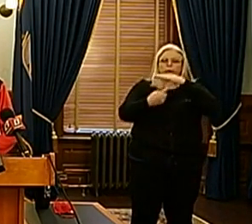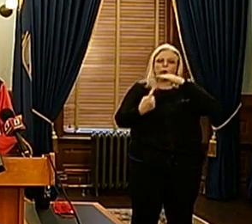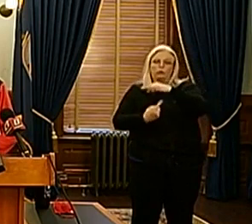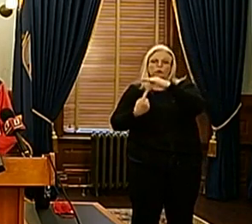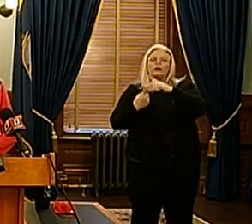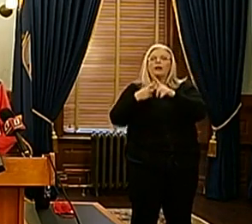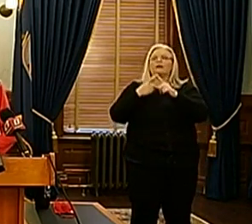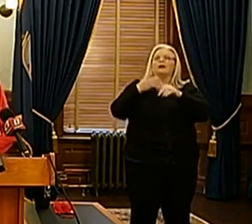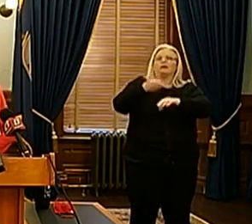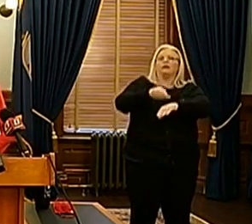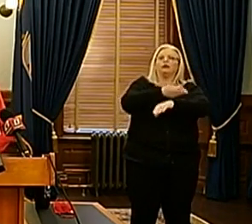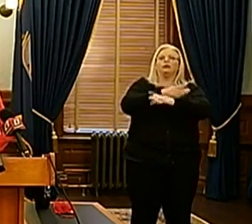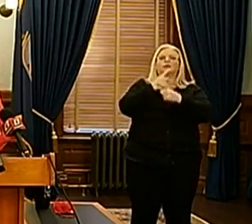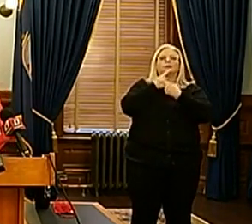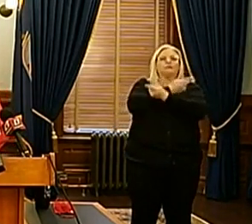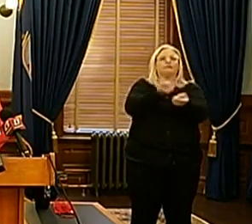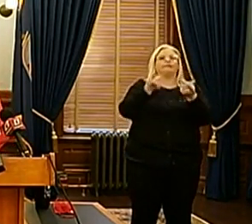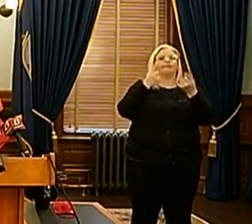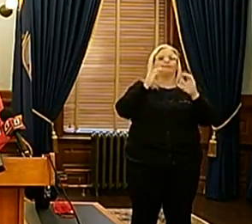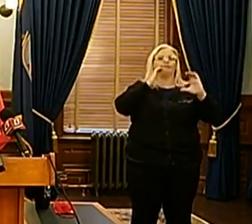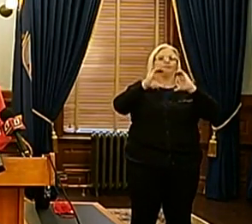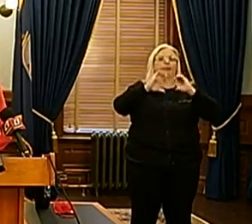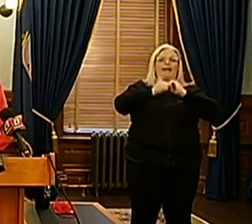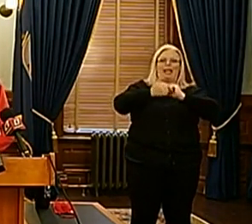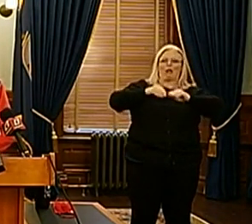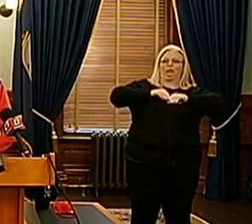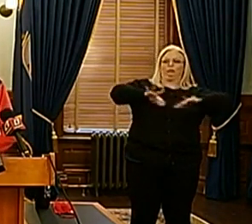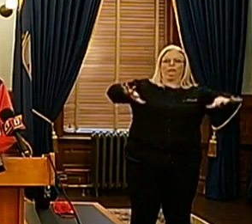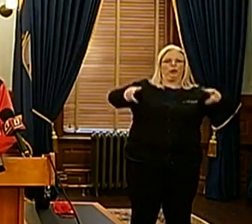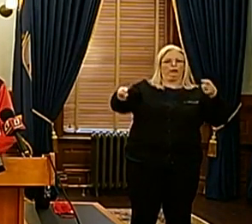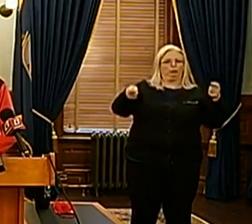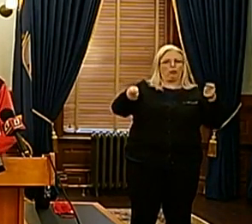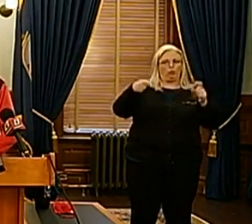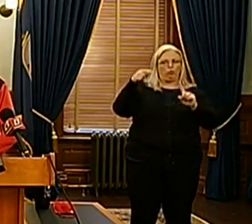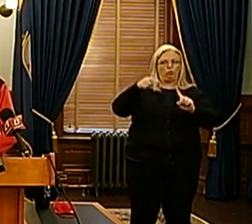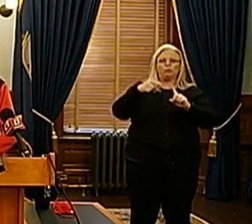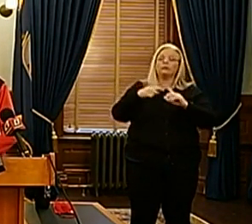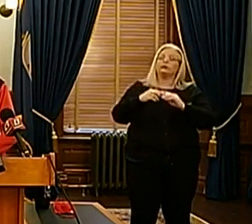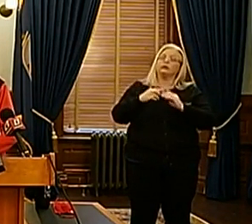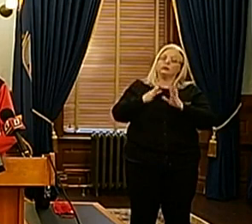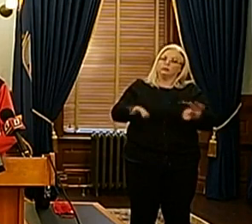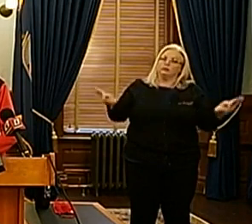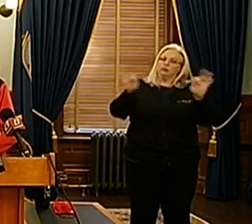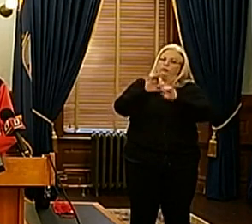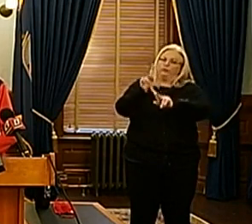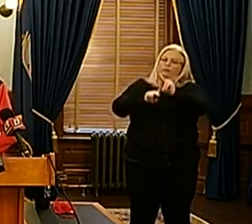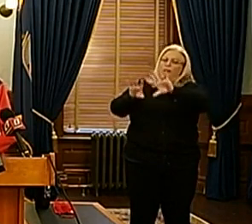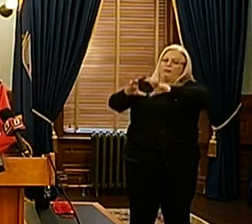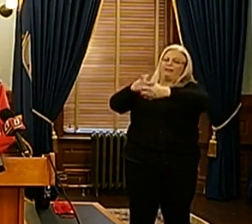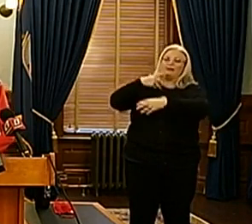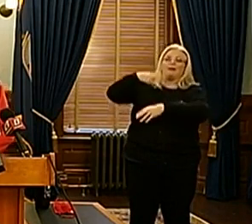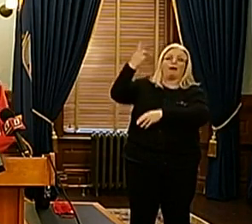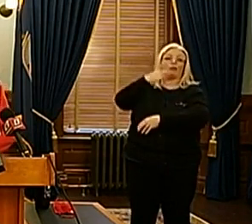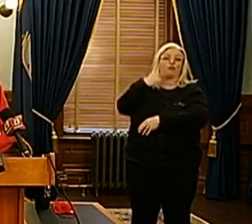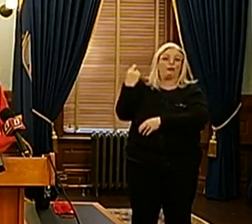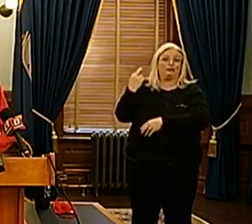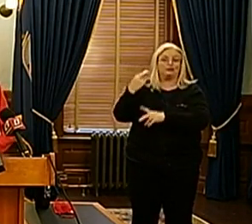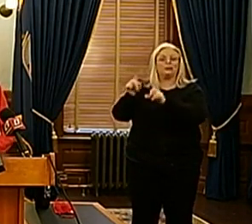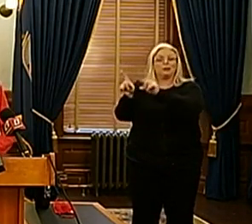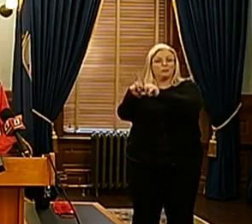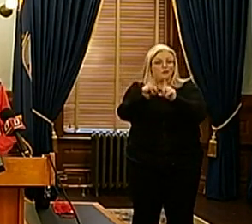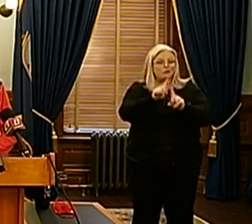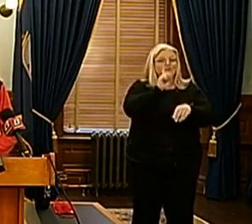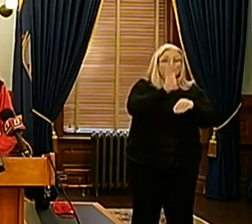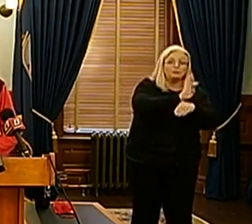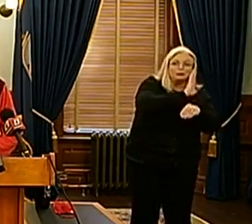public communications about controlling the virus's spread. This is especially important for populations at high risk, but also